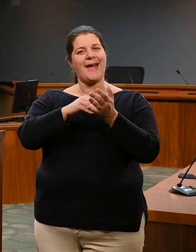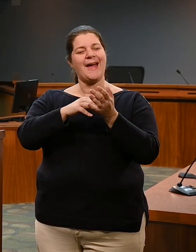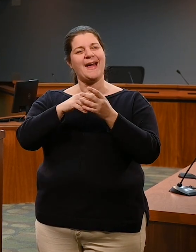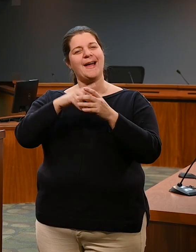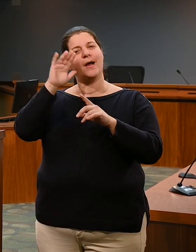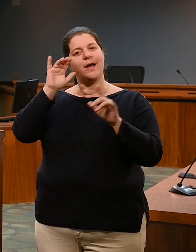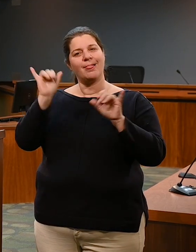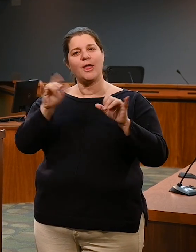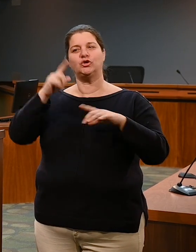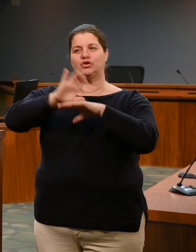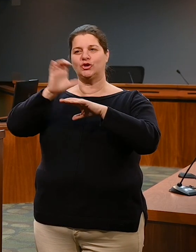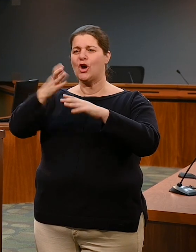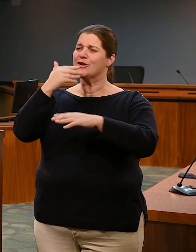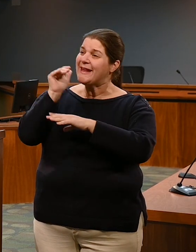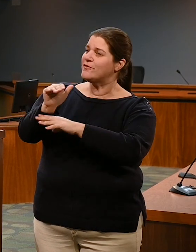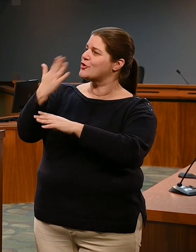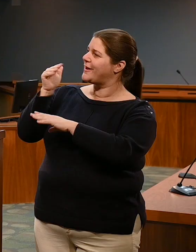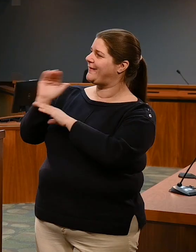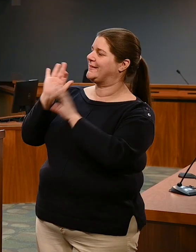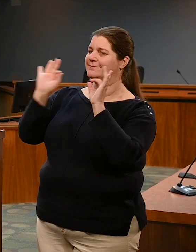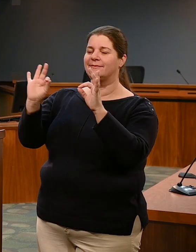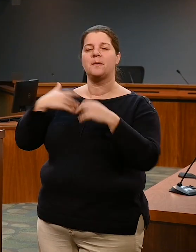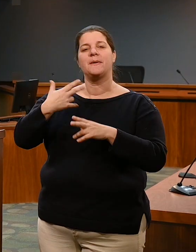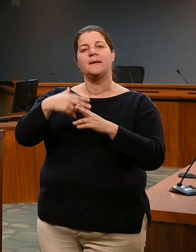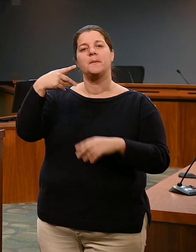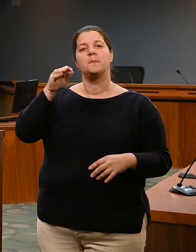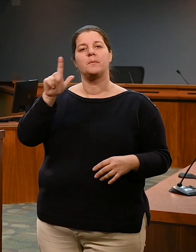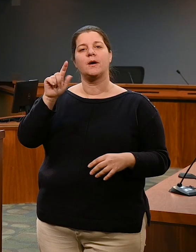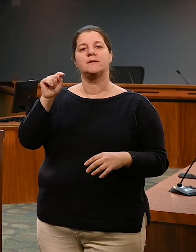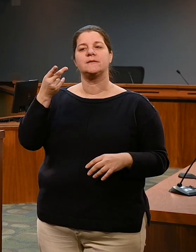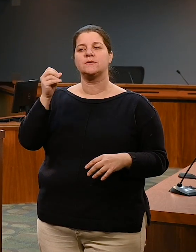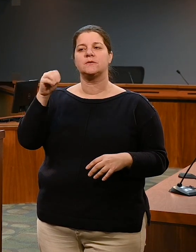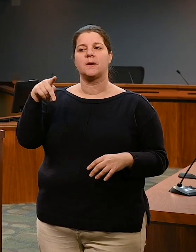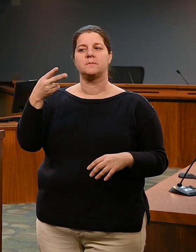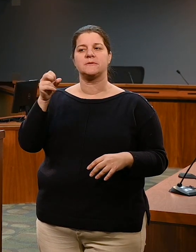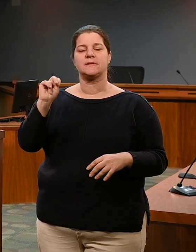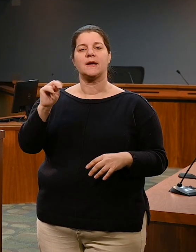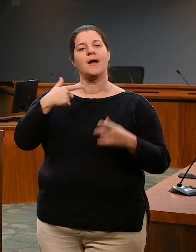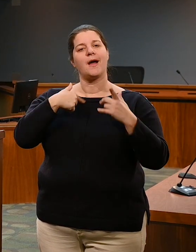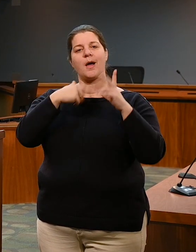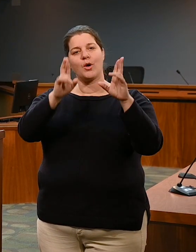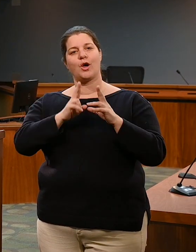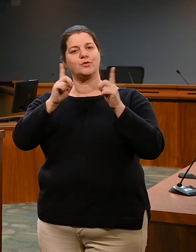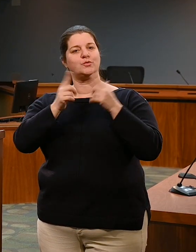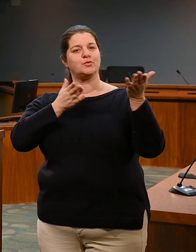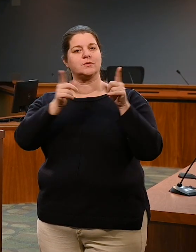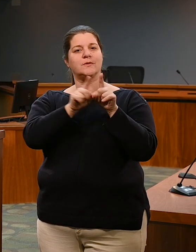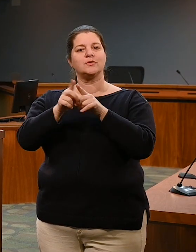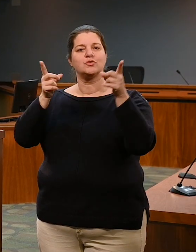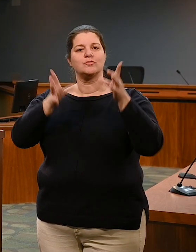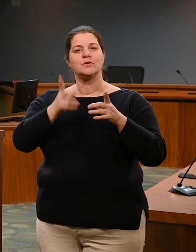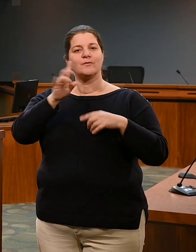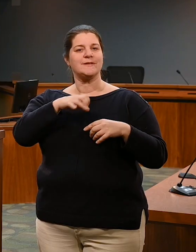Good evening, everybody. Good evening. My name is Paul Thompson. It is my pleasure to serve as Director of